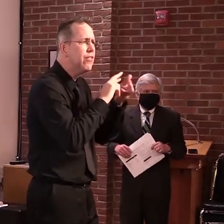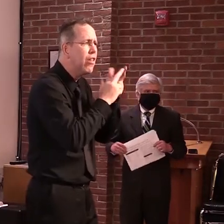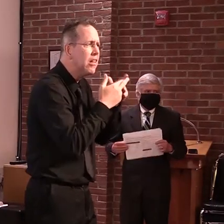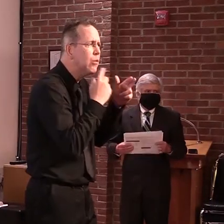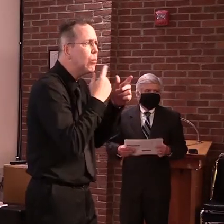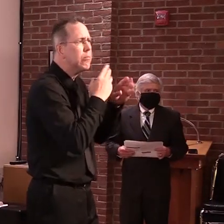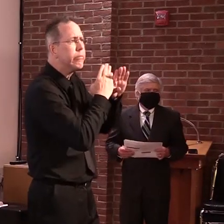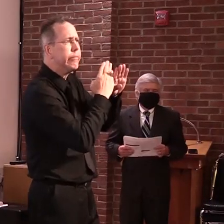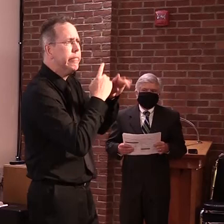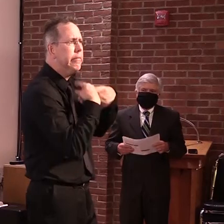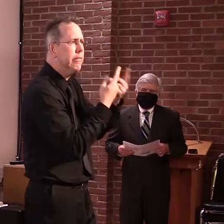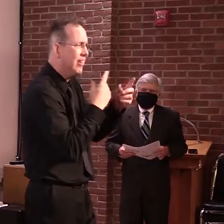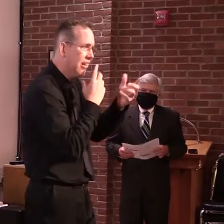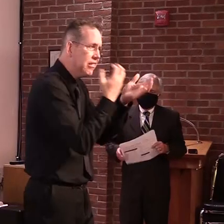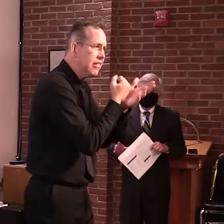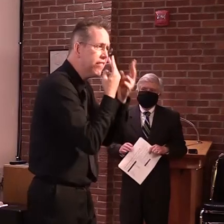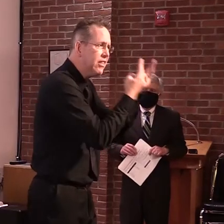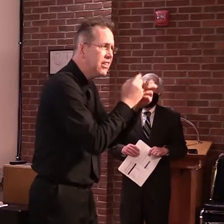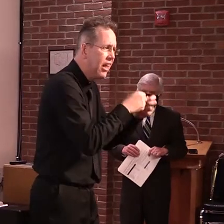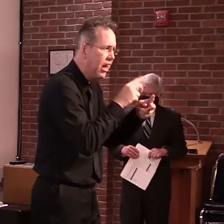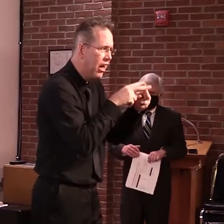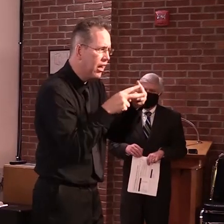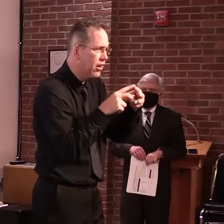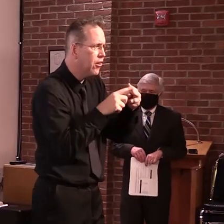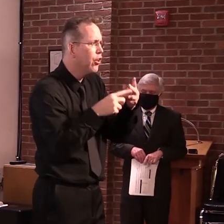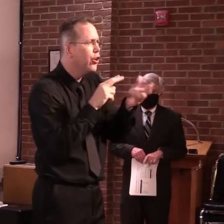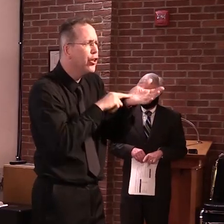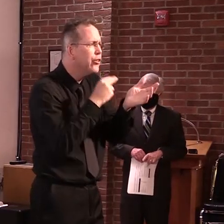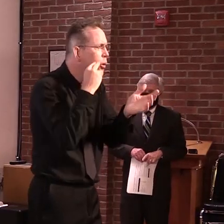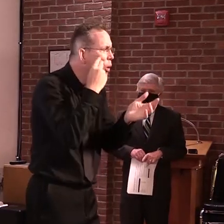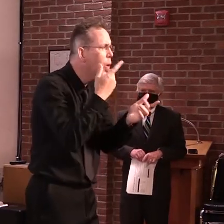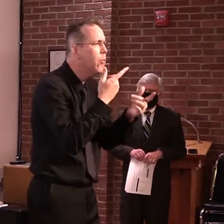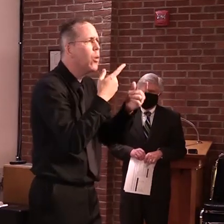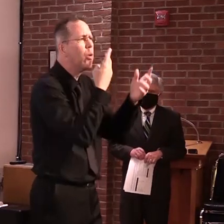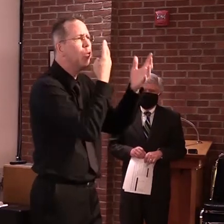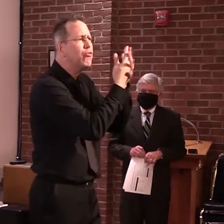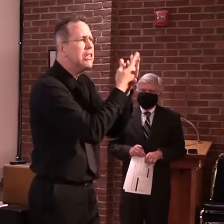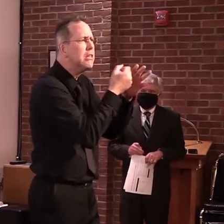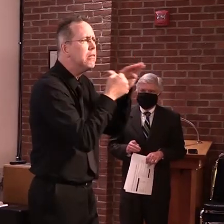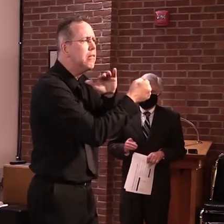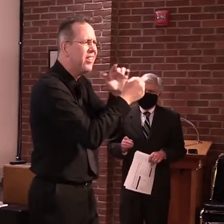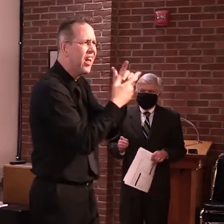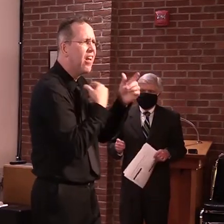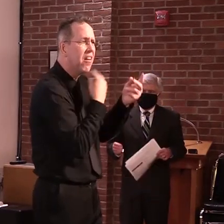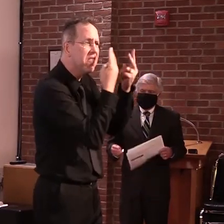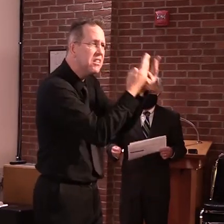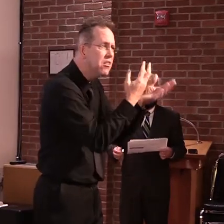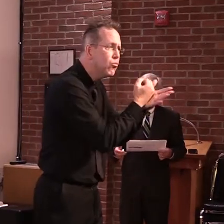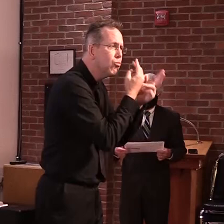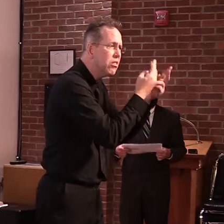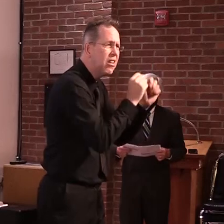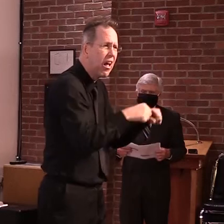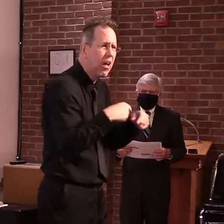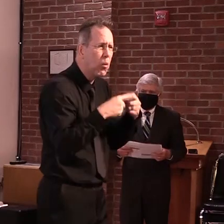details as we speak. We'll have an announcement on, I would say, Wednesday of this next week on some of the